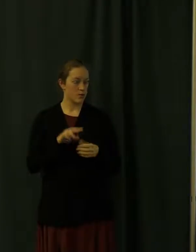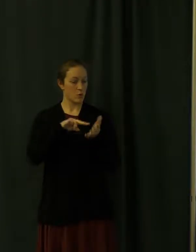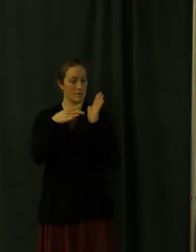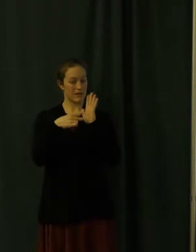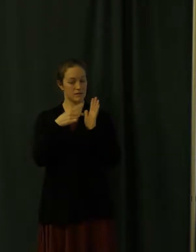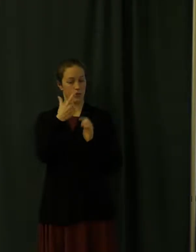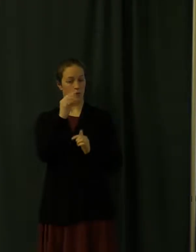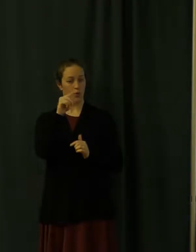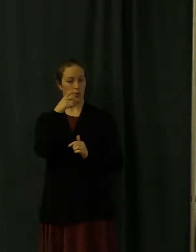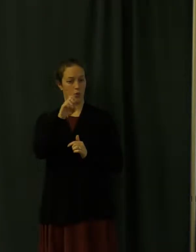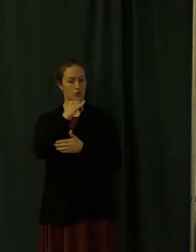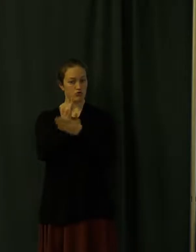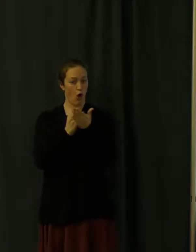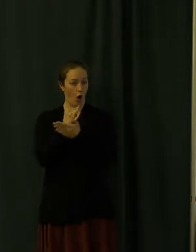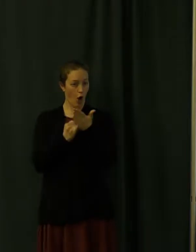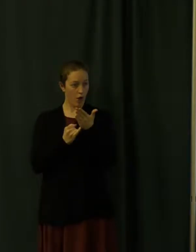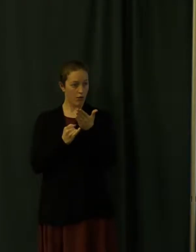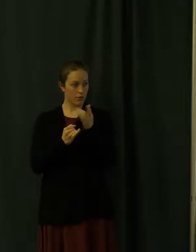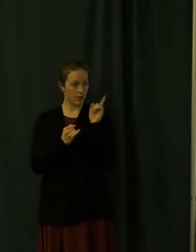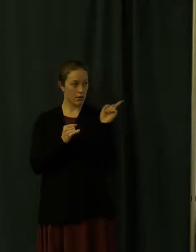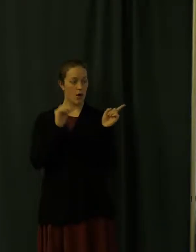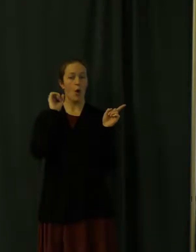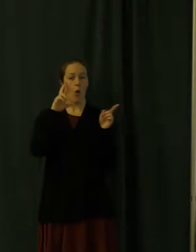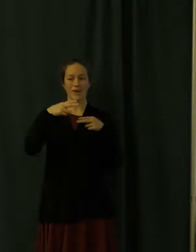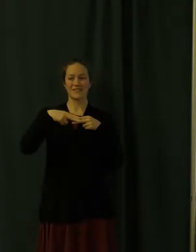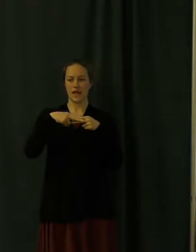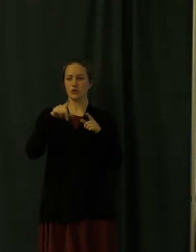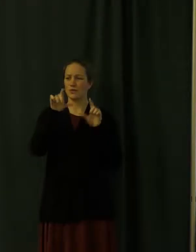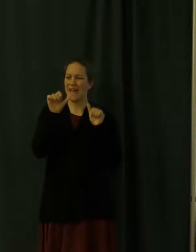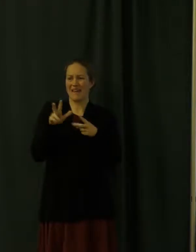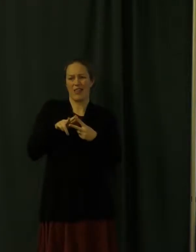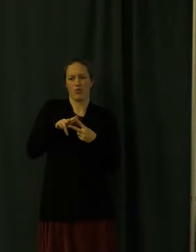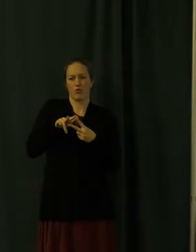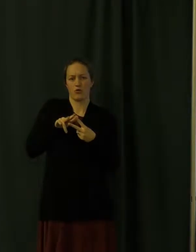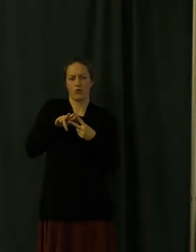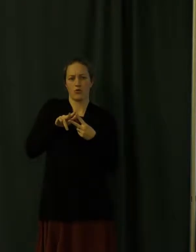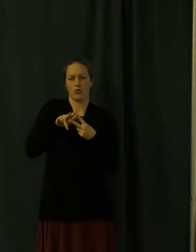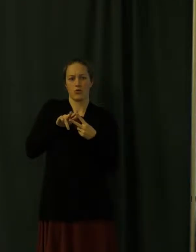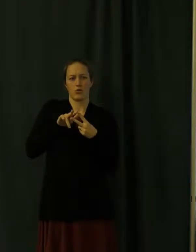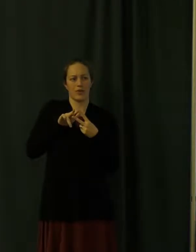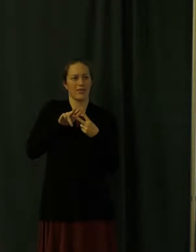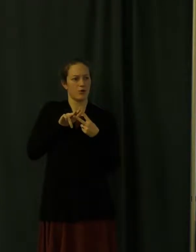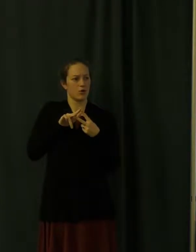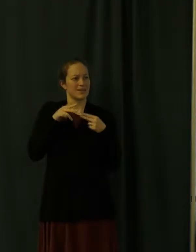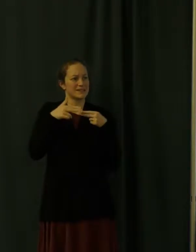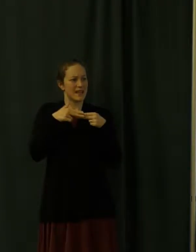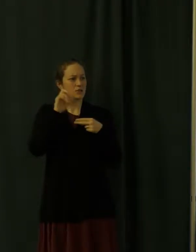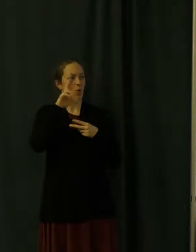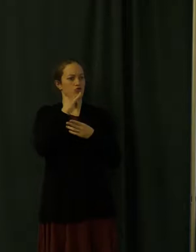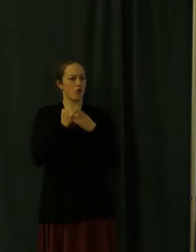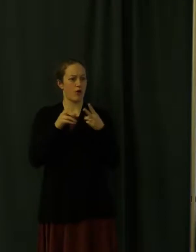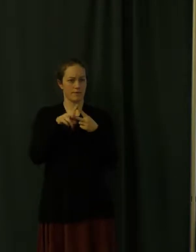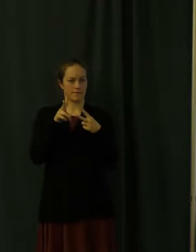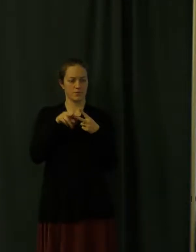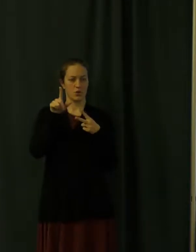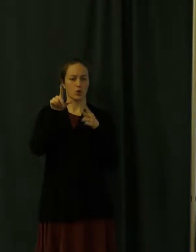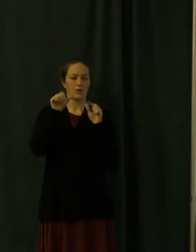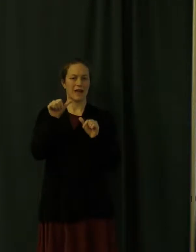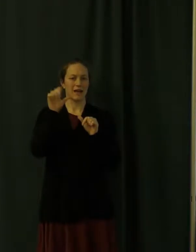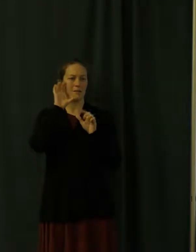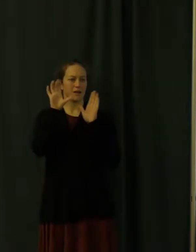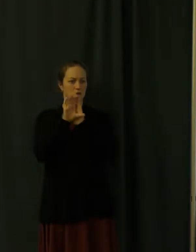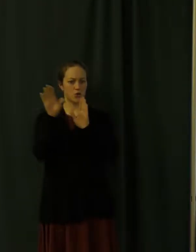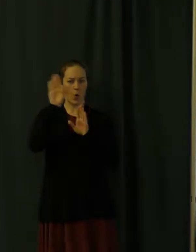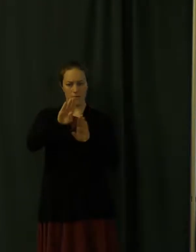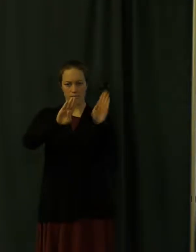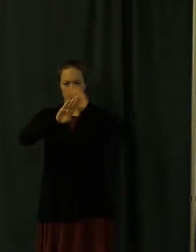Drawings be a better option? Yeah, or slides. You can do that in slides or drawings. You can, put in images, crop them, lay images on